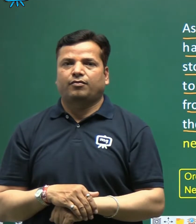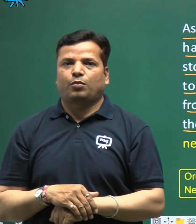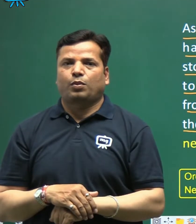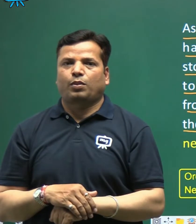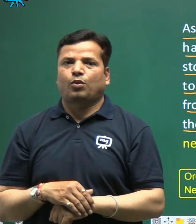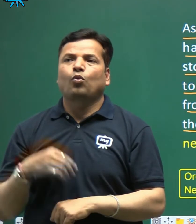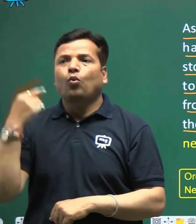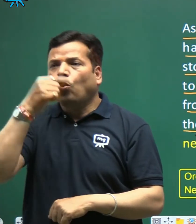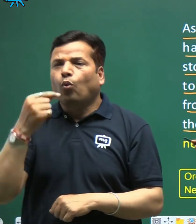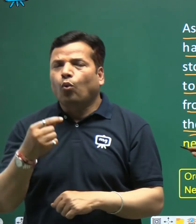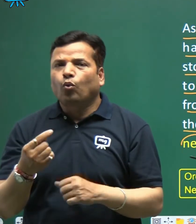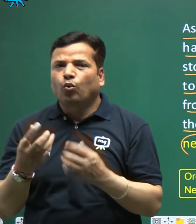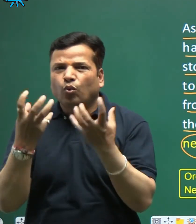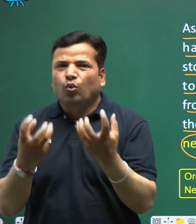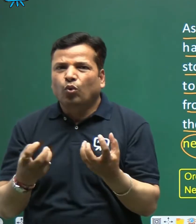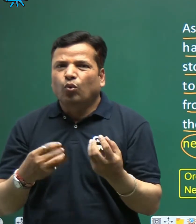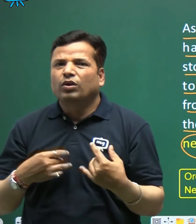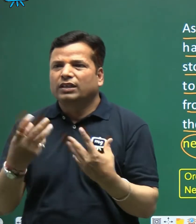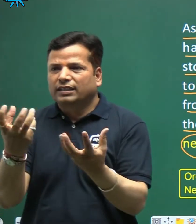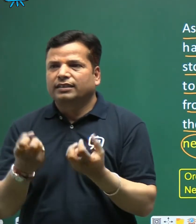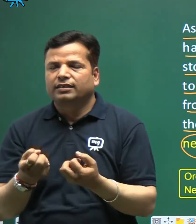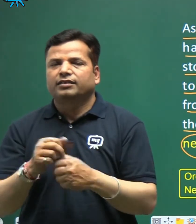who needed